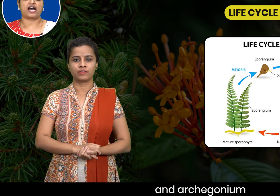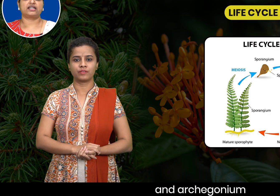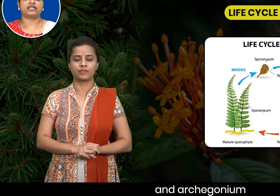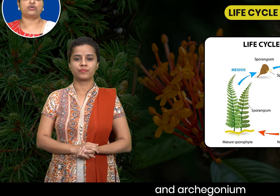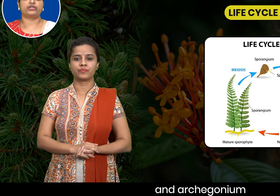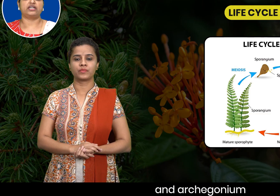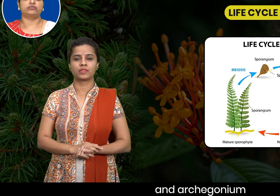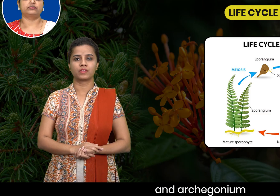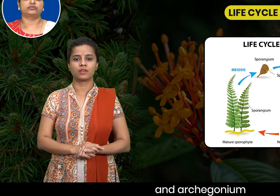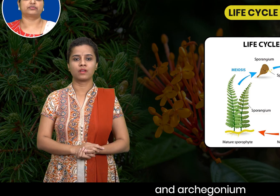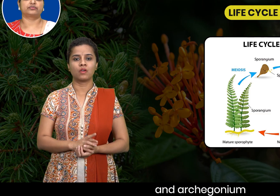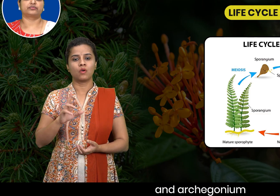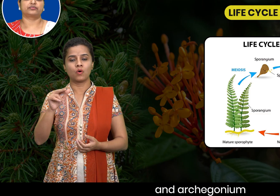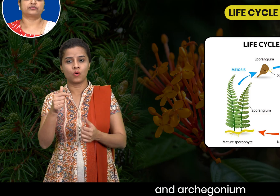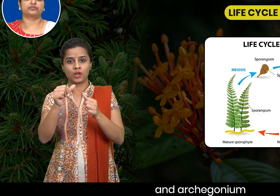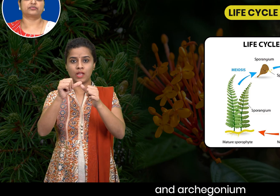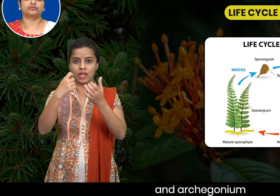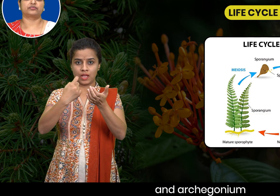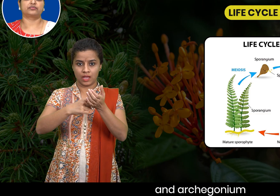and archegonium,